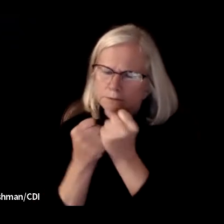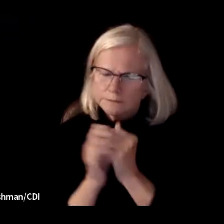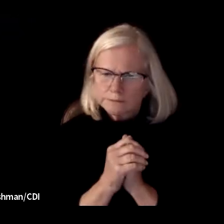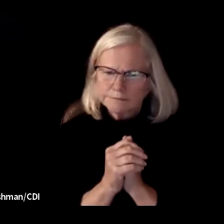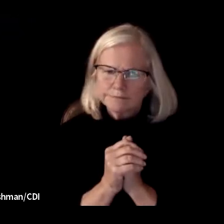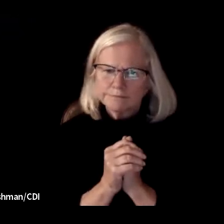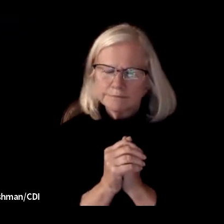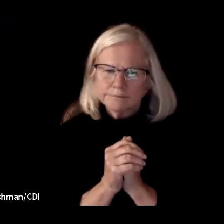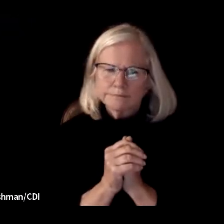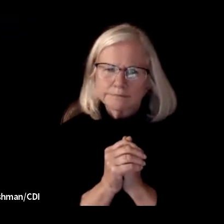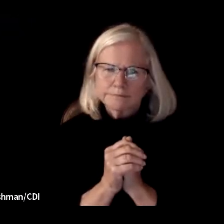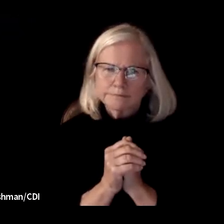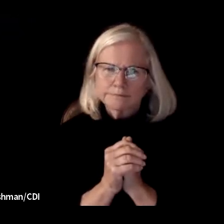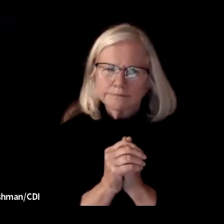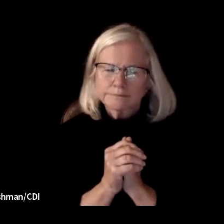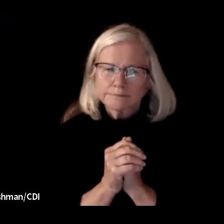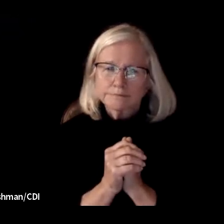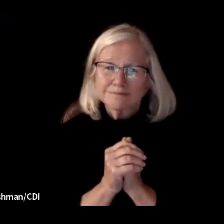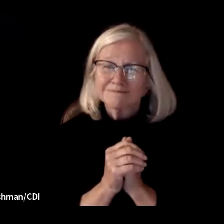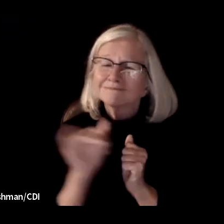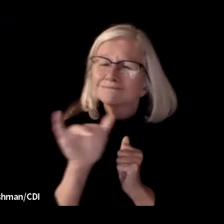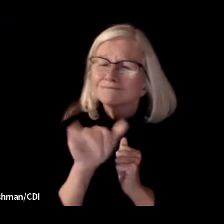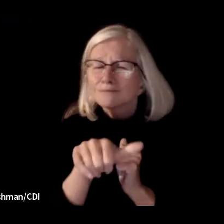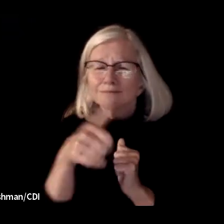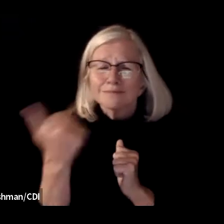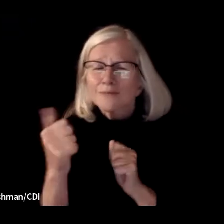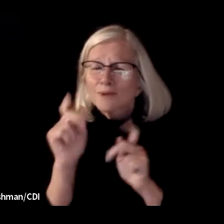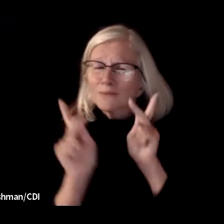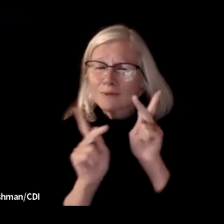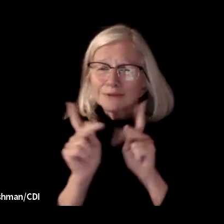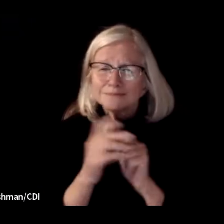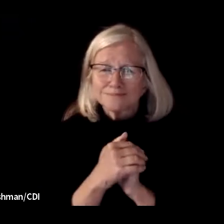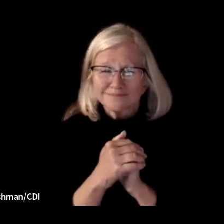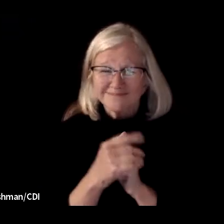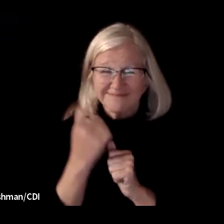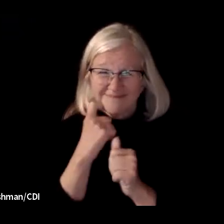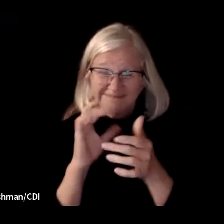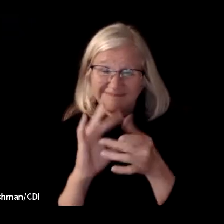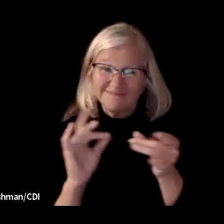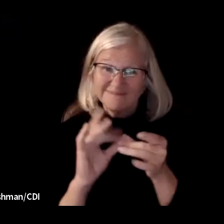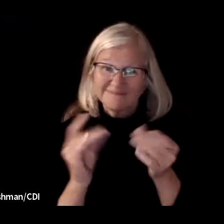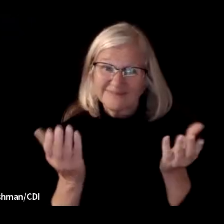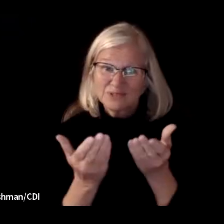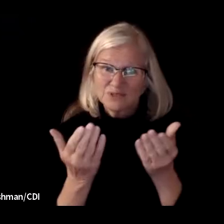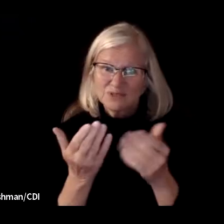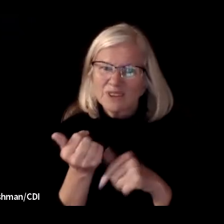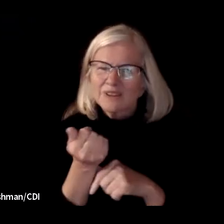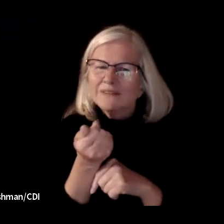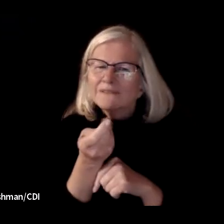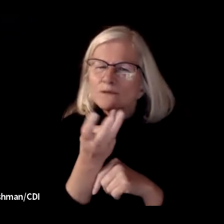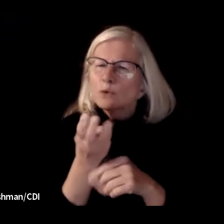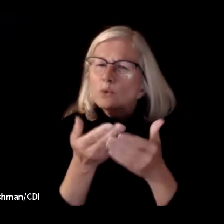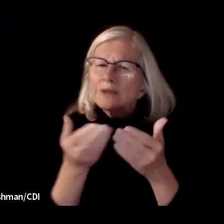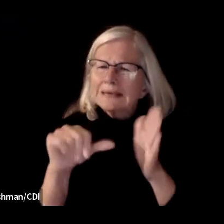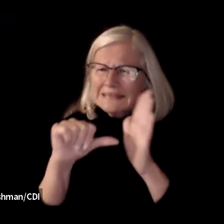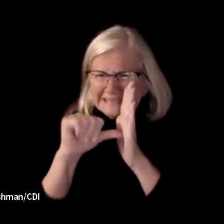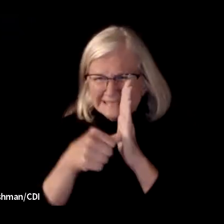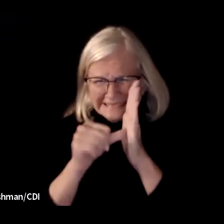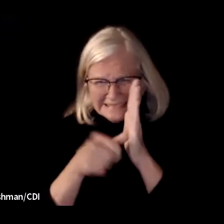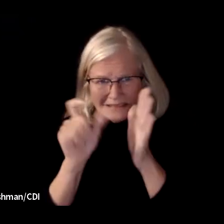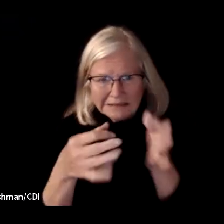As with the other pleas that were made here, there's a couple of things that are important asks for everybody in